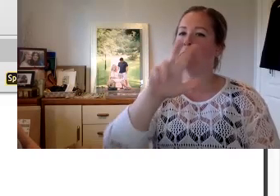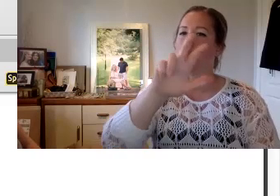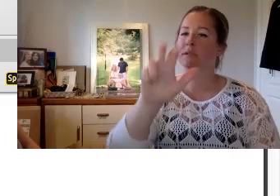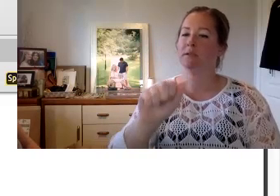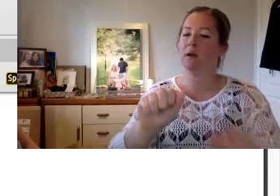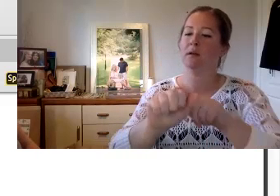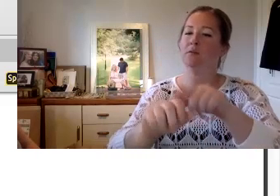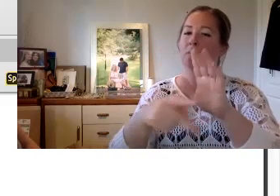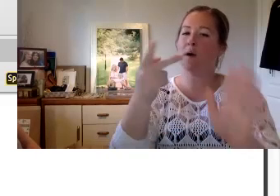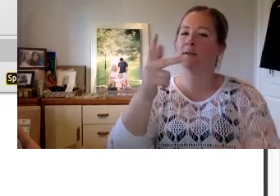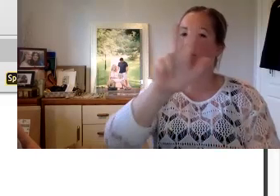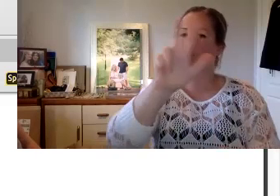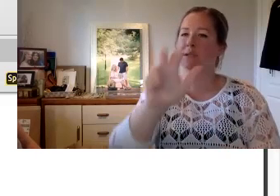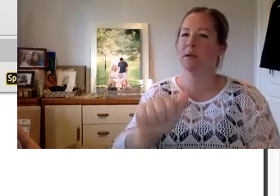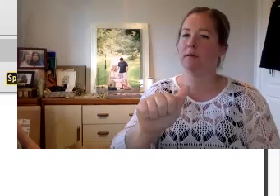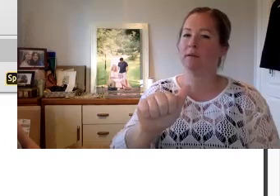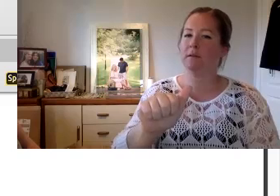Two Z's.